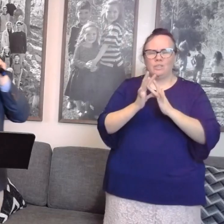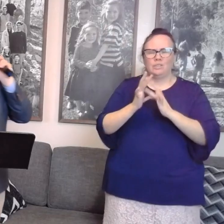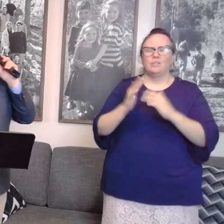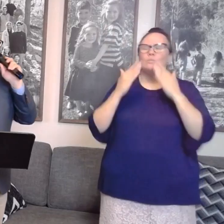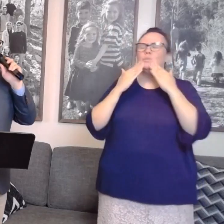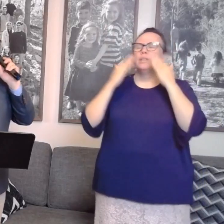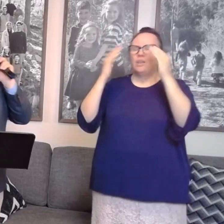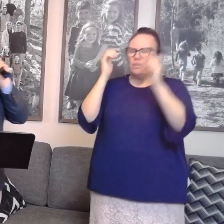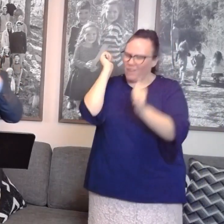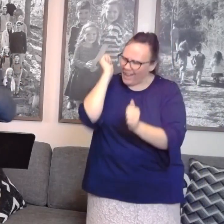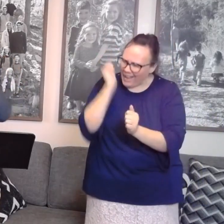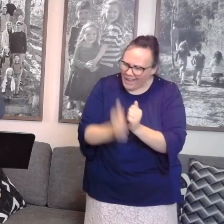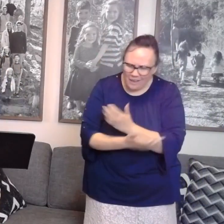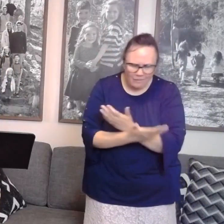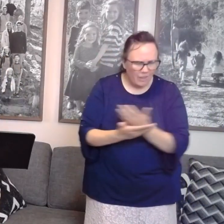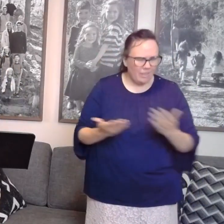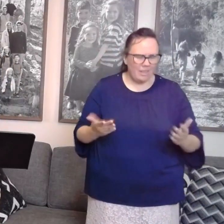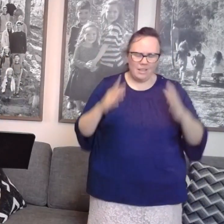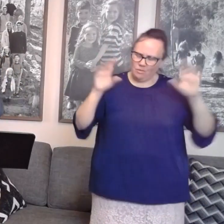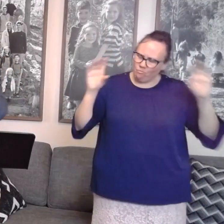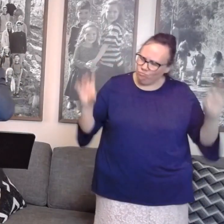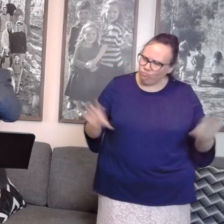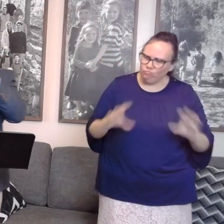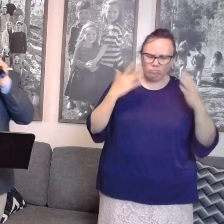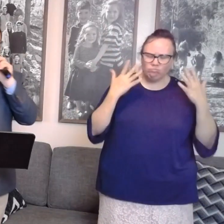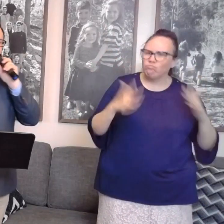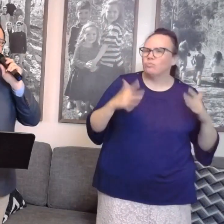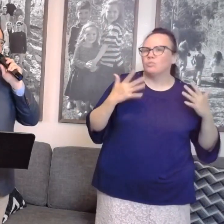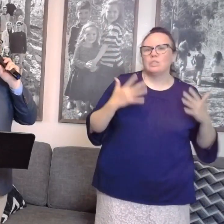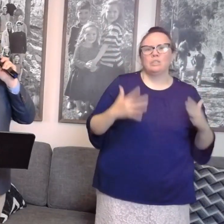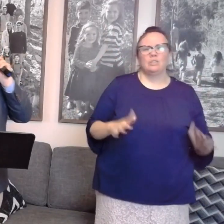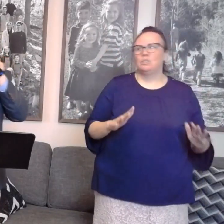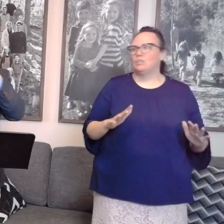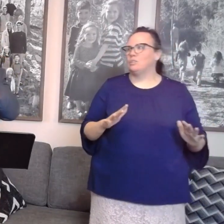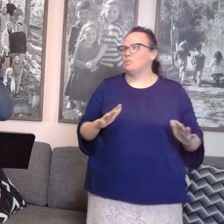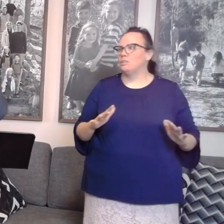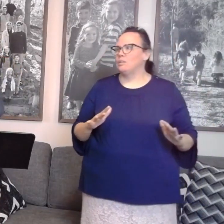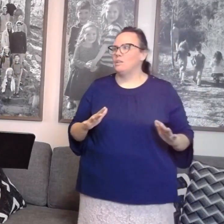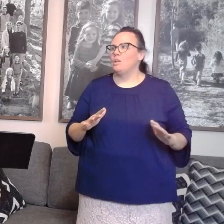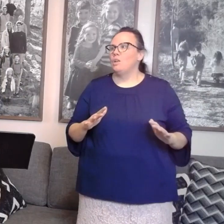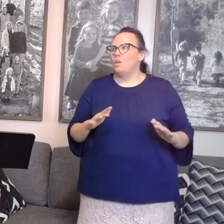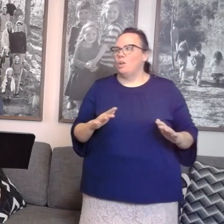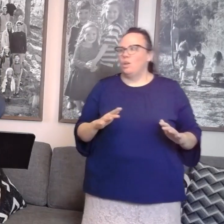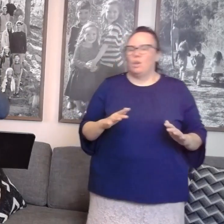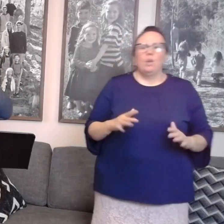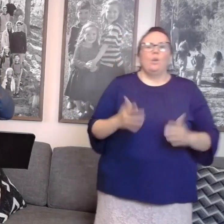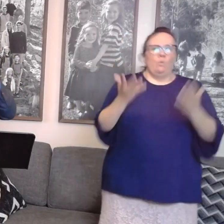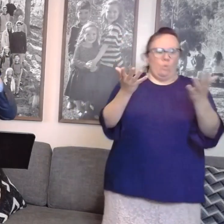Just